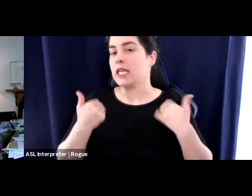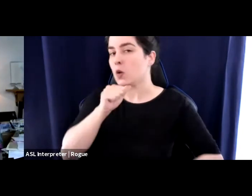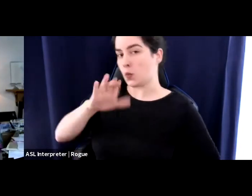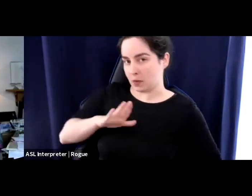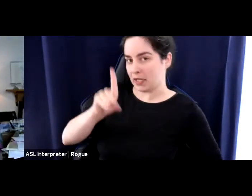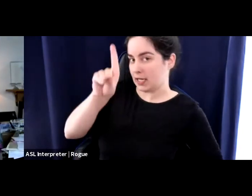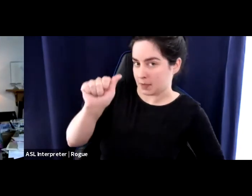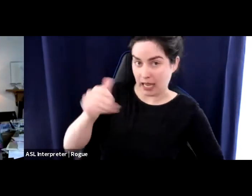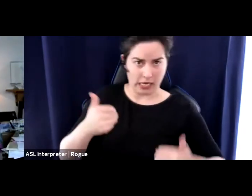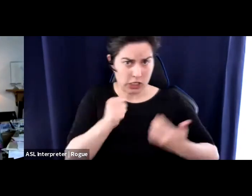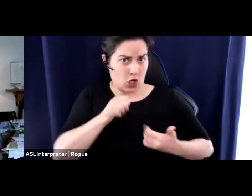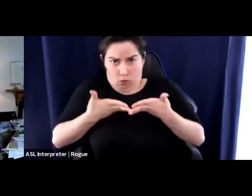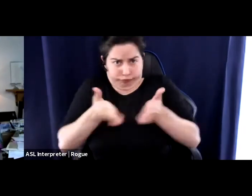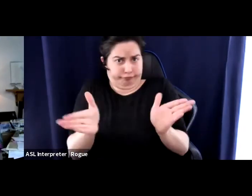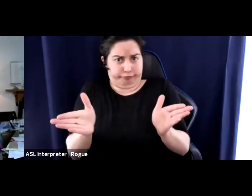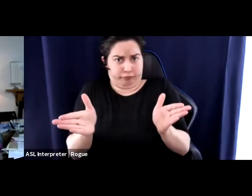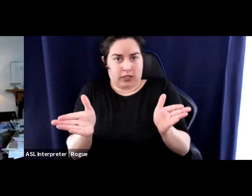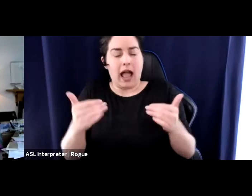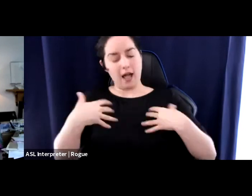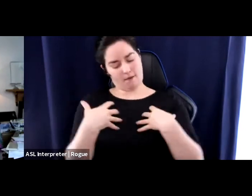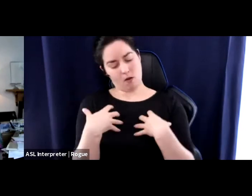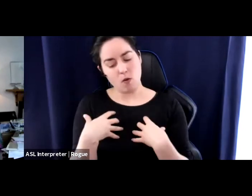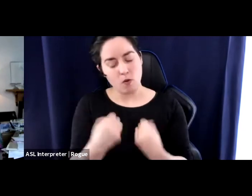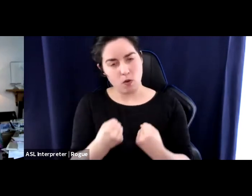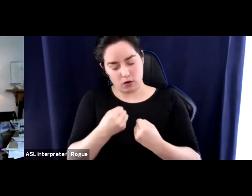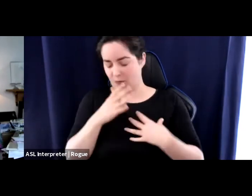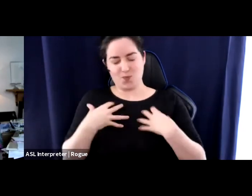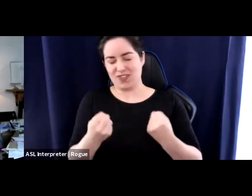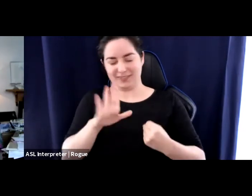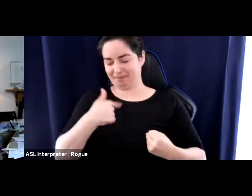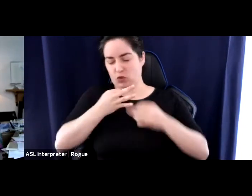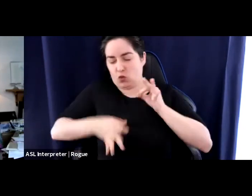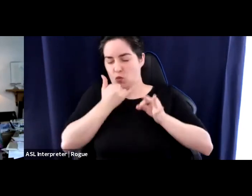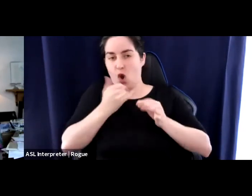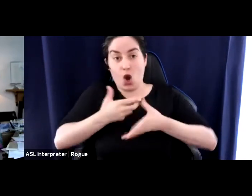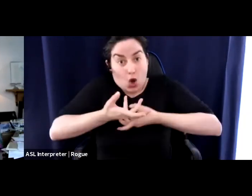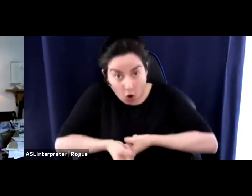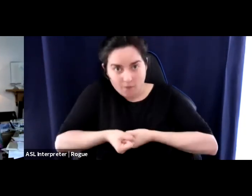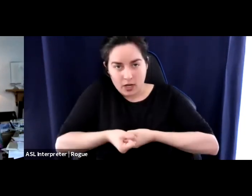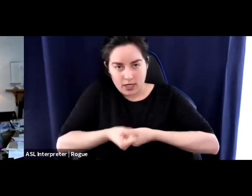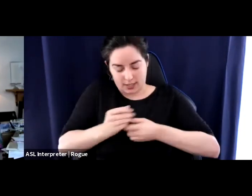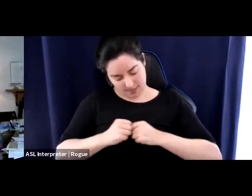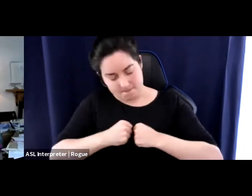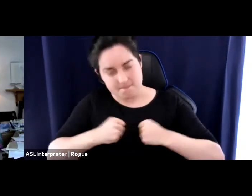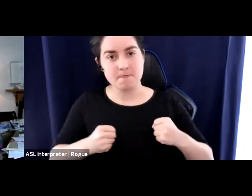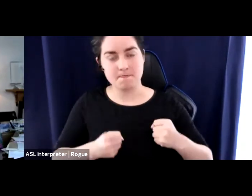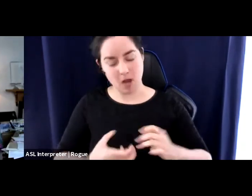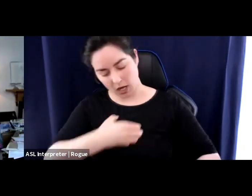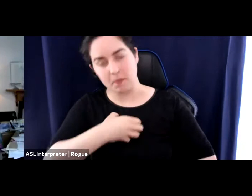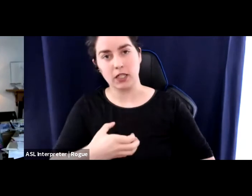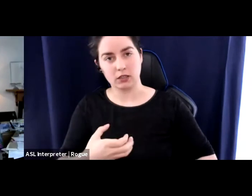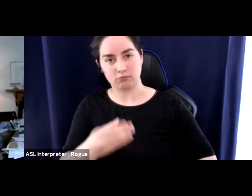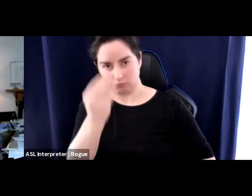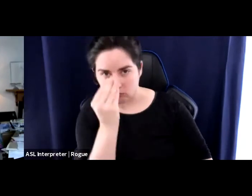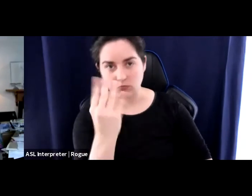general the confidence to come forward and make a complaint. As you saw from that video that I shared with all of you, it's really